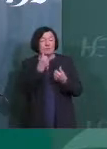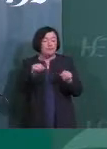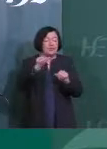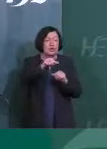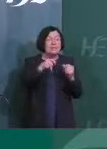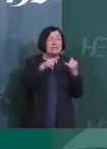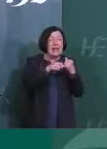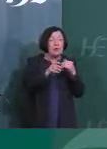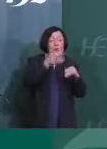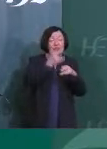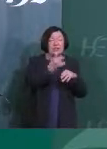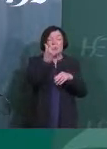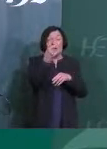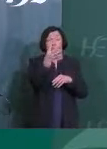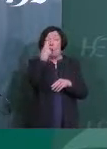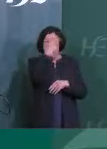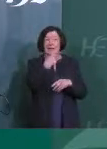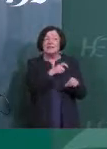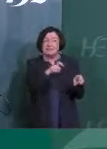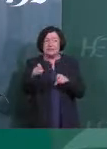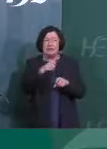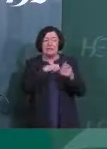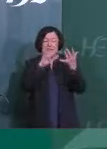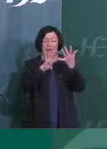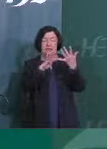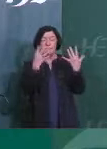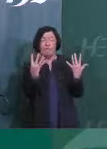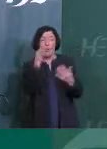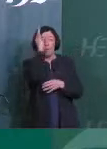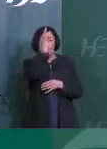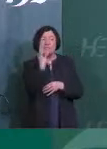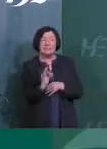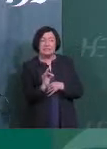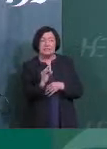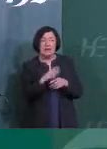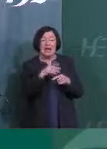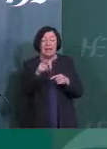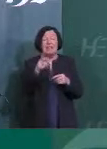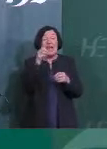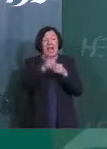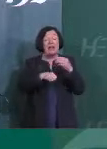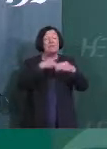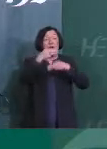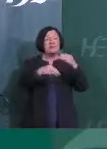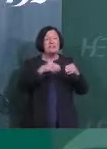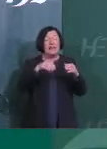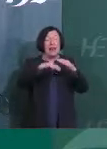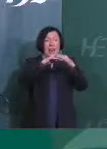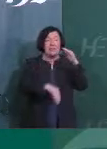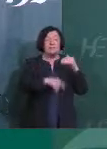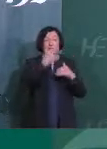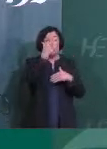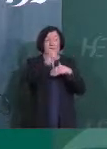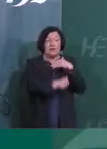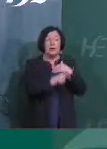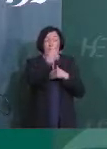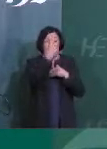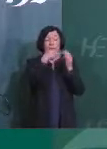test within 24 hours still stands at 94%, and the end-to-end process is in less than 2 days at